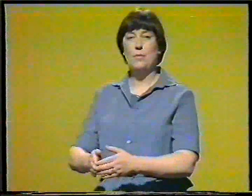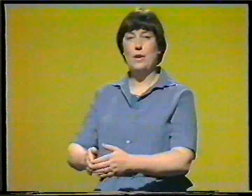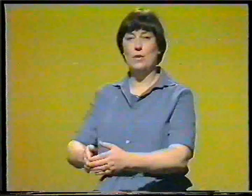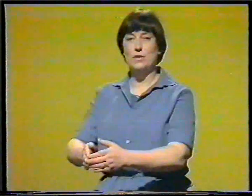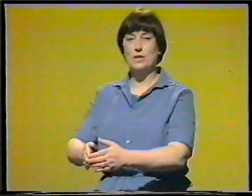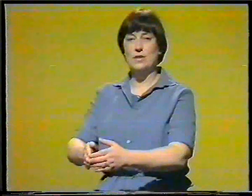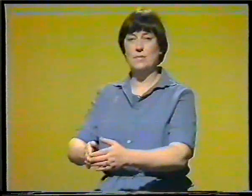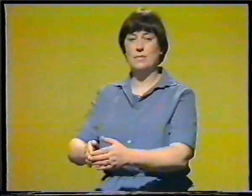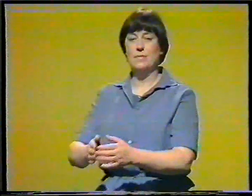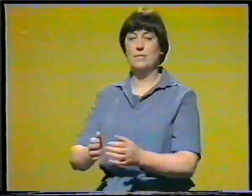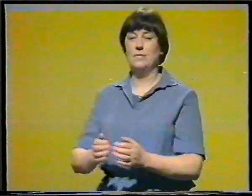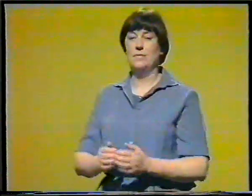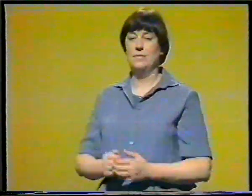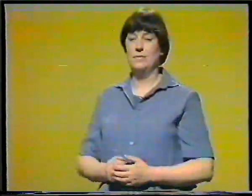Boat.